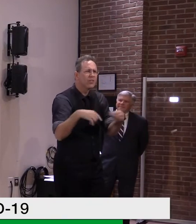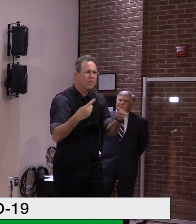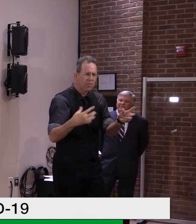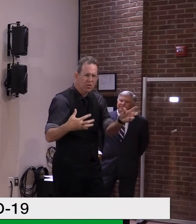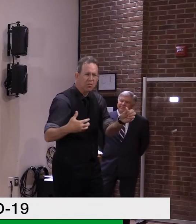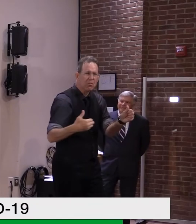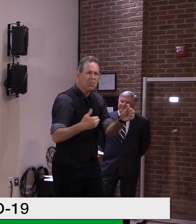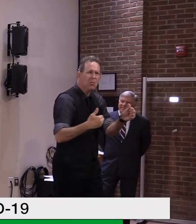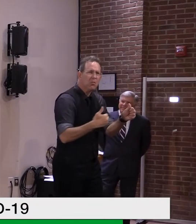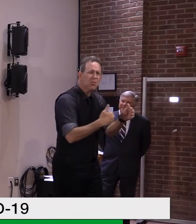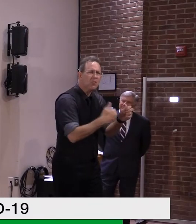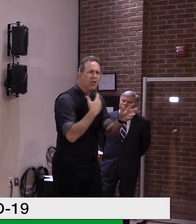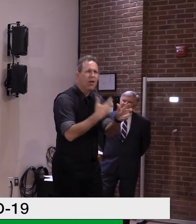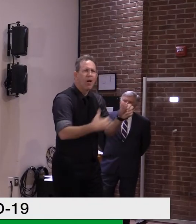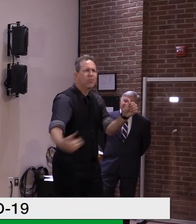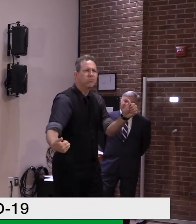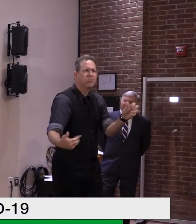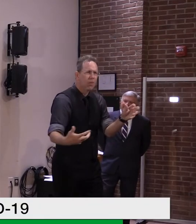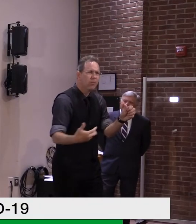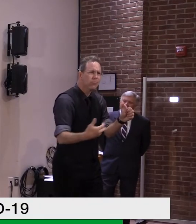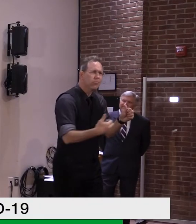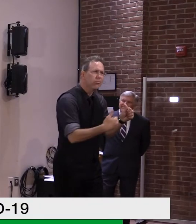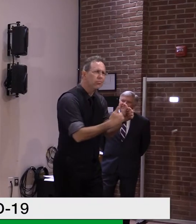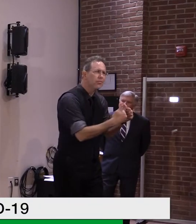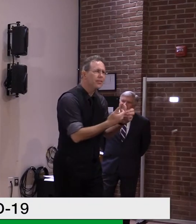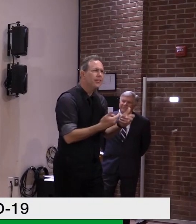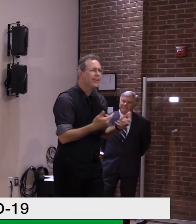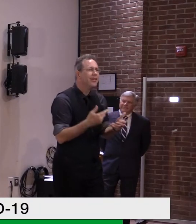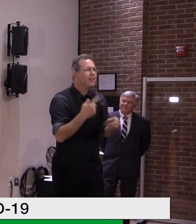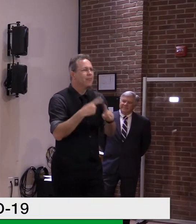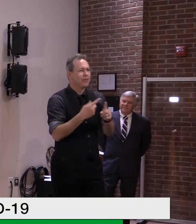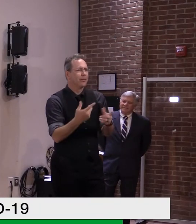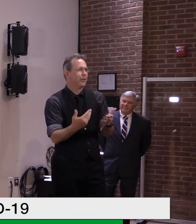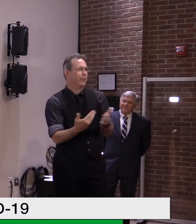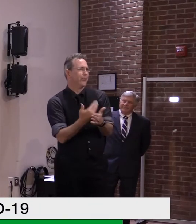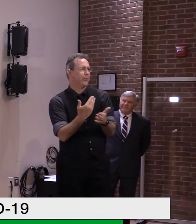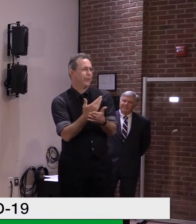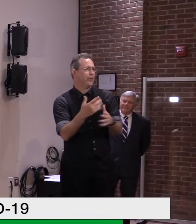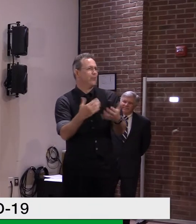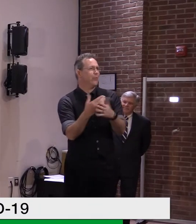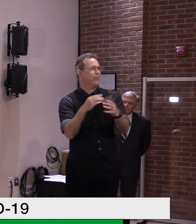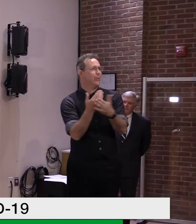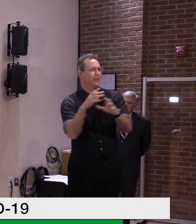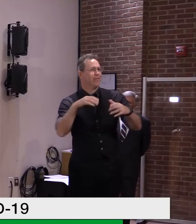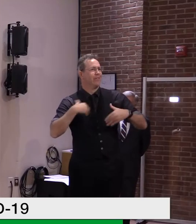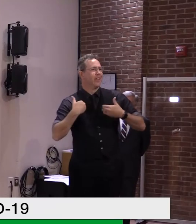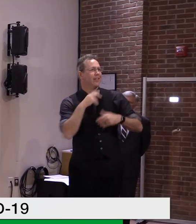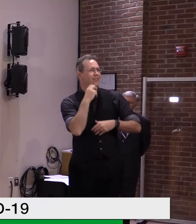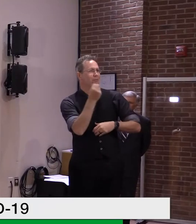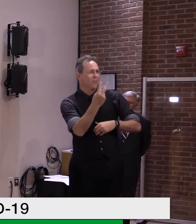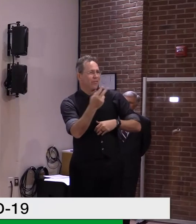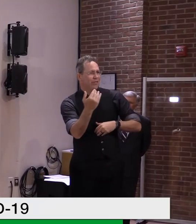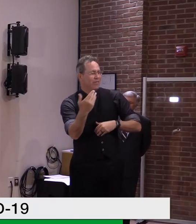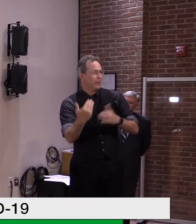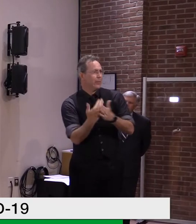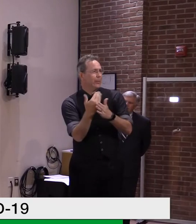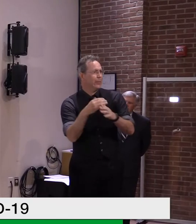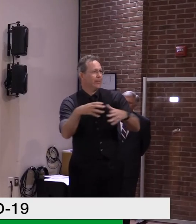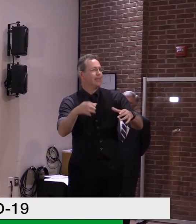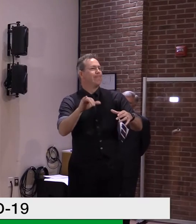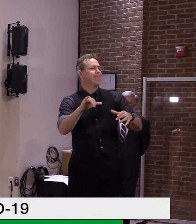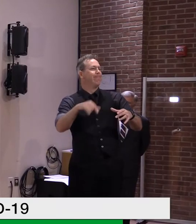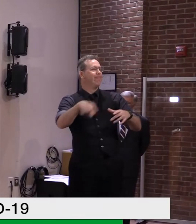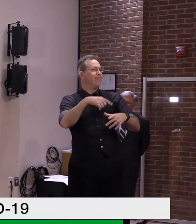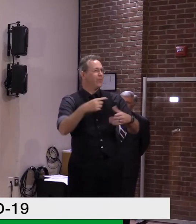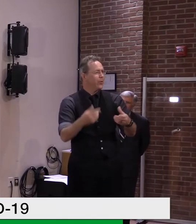time. And they are the newest group, the most recently eligible. And obviously